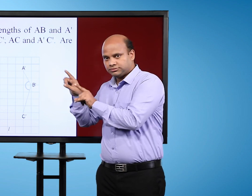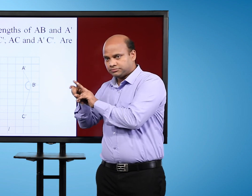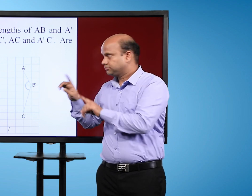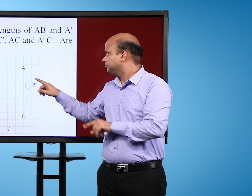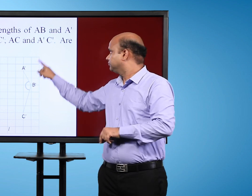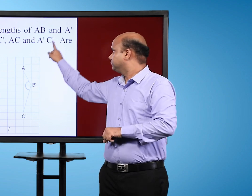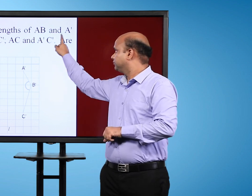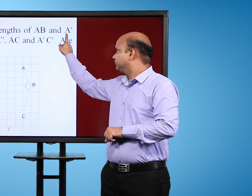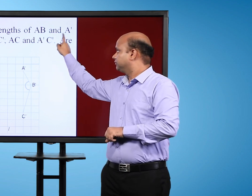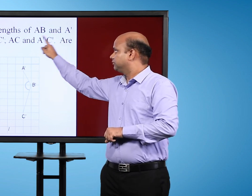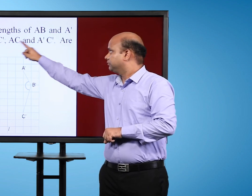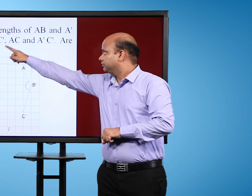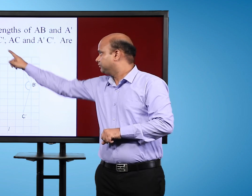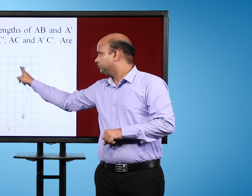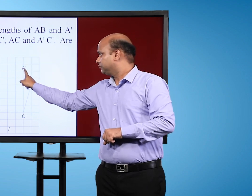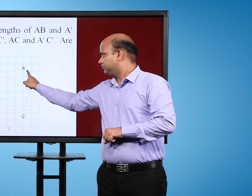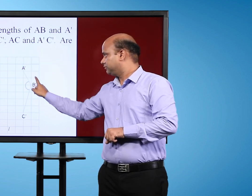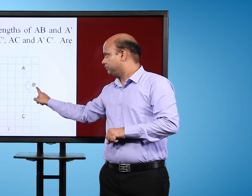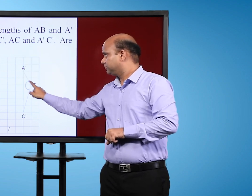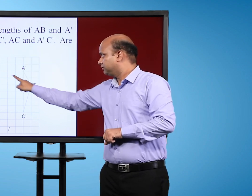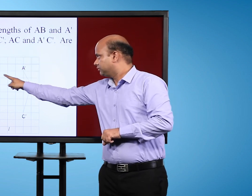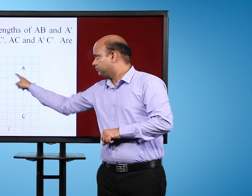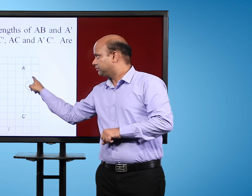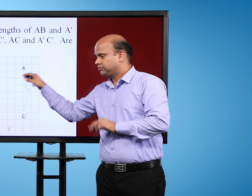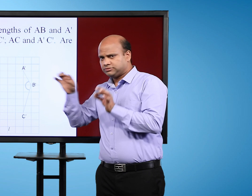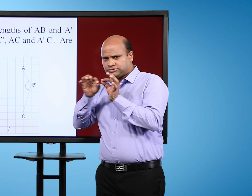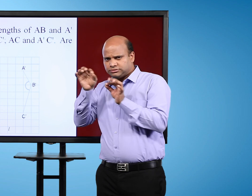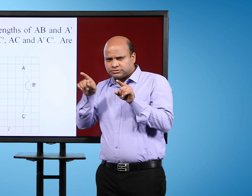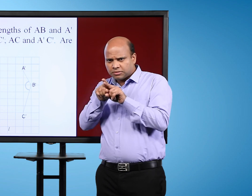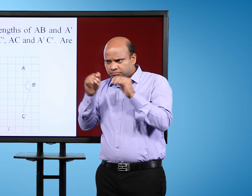B-C-, AC and A-C-. Are they different?